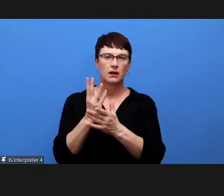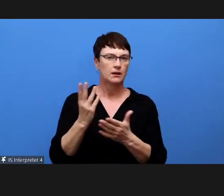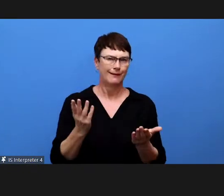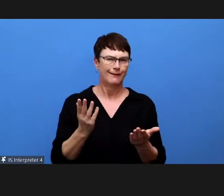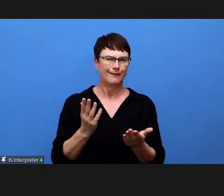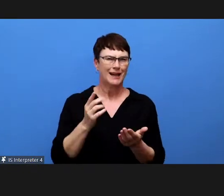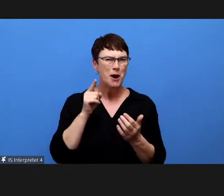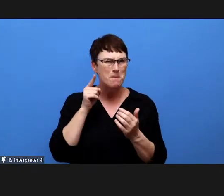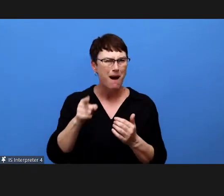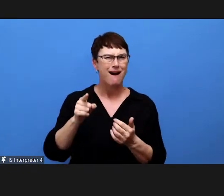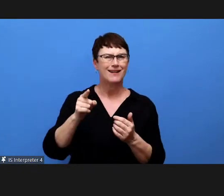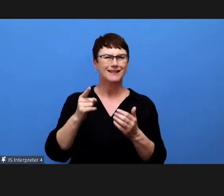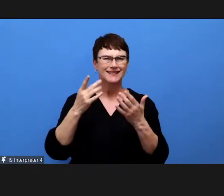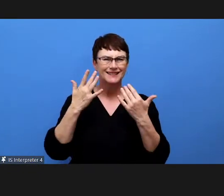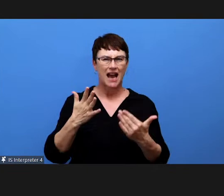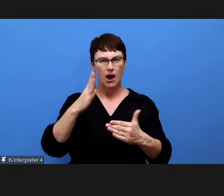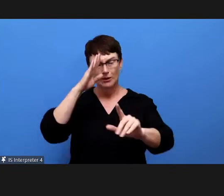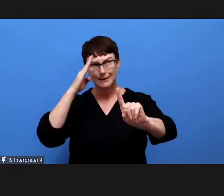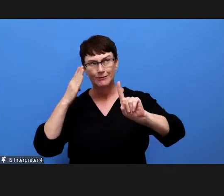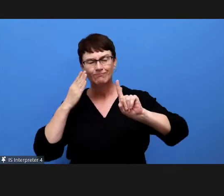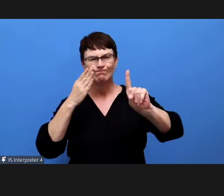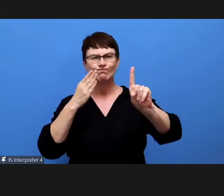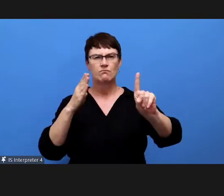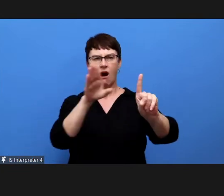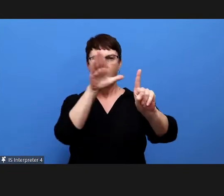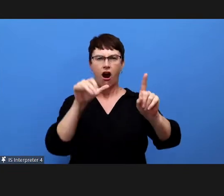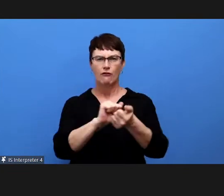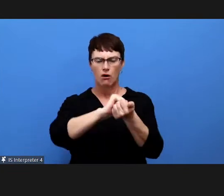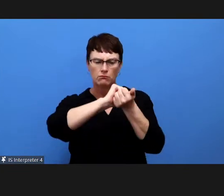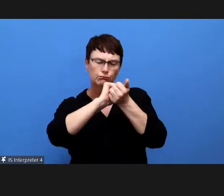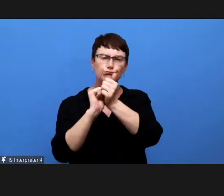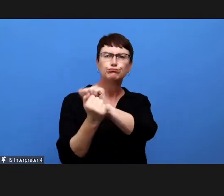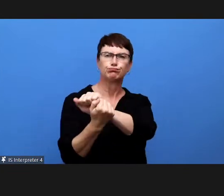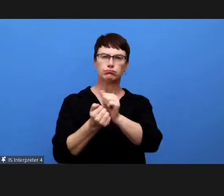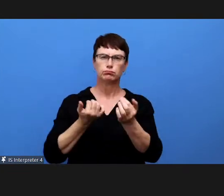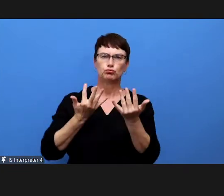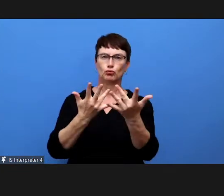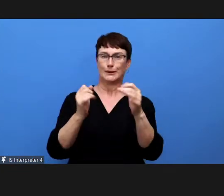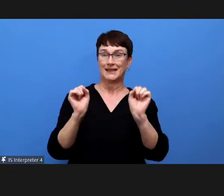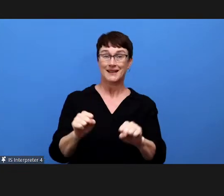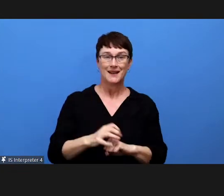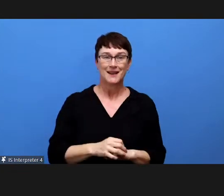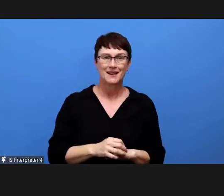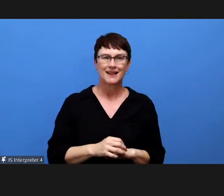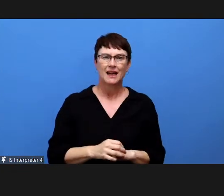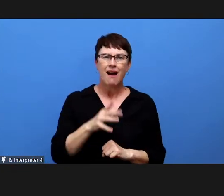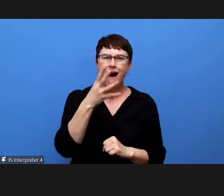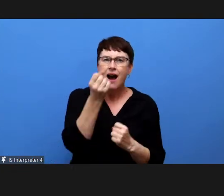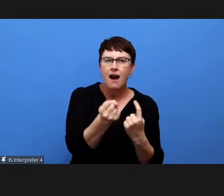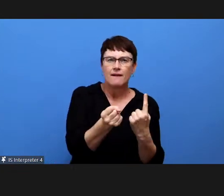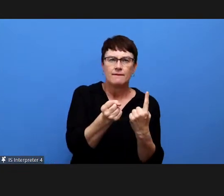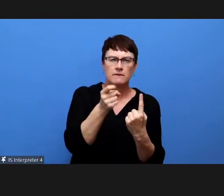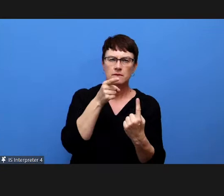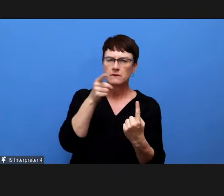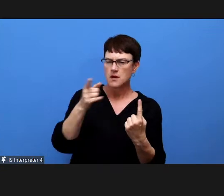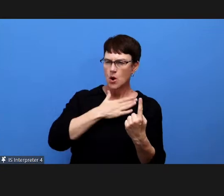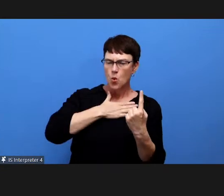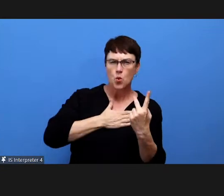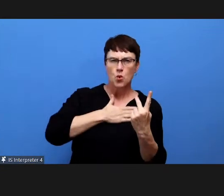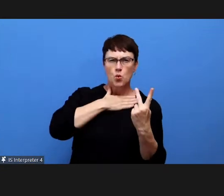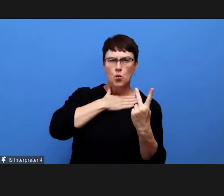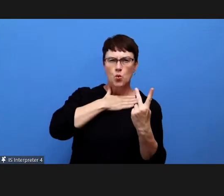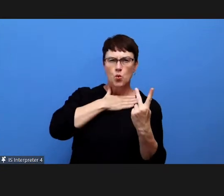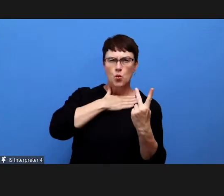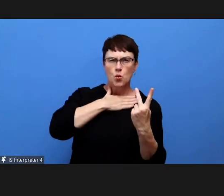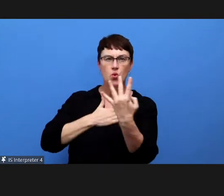to respond to emerging data needs, to track progress on how much green growth we are